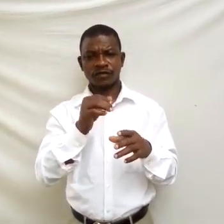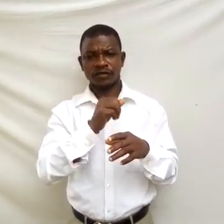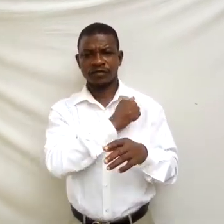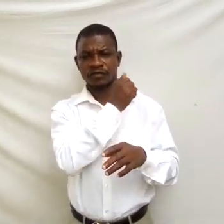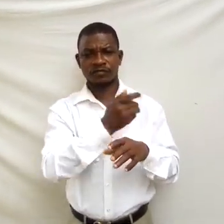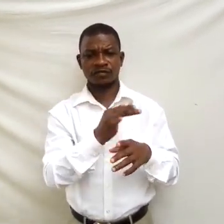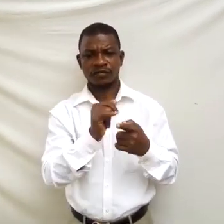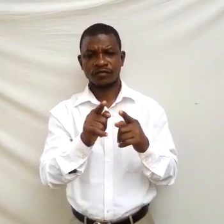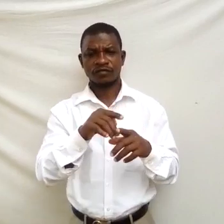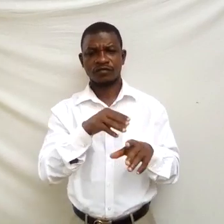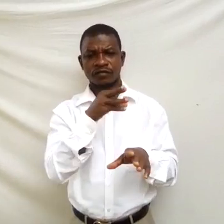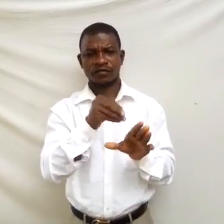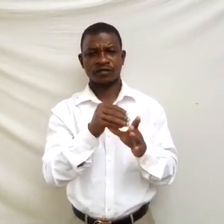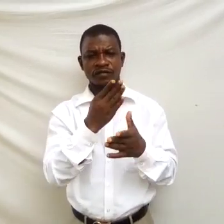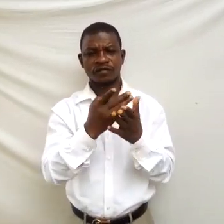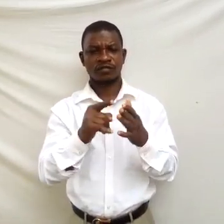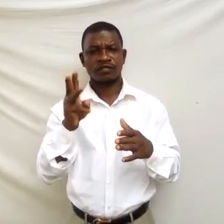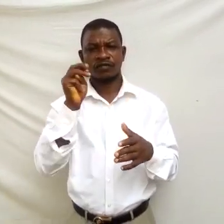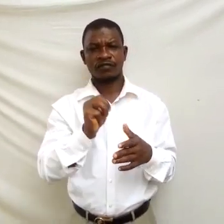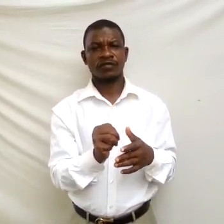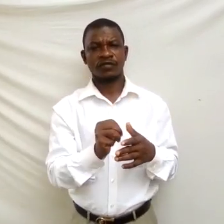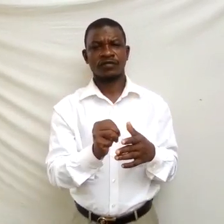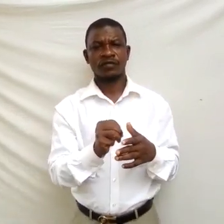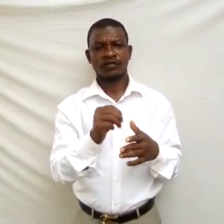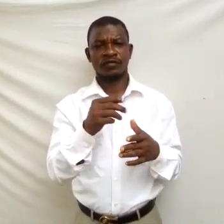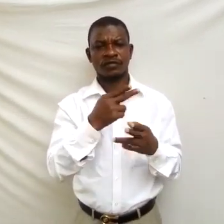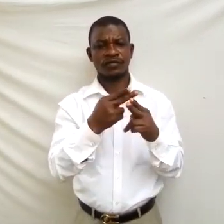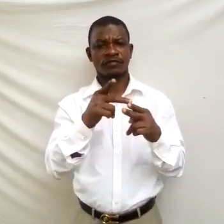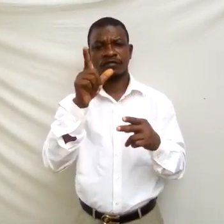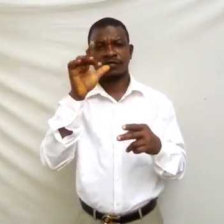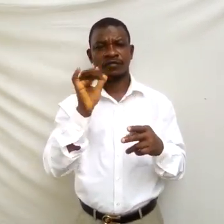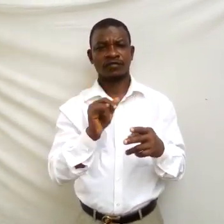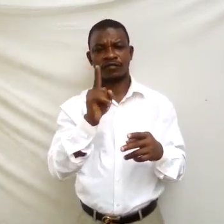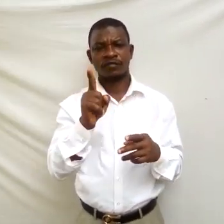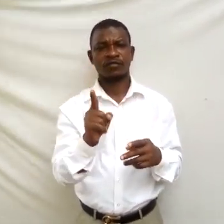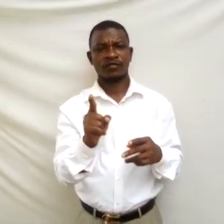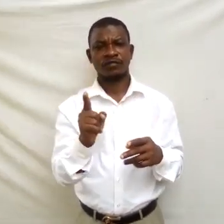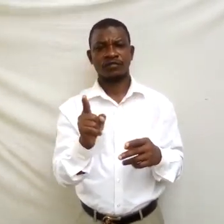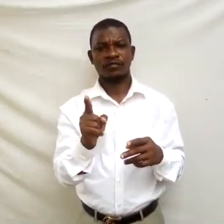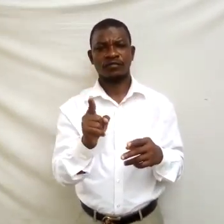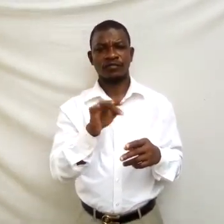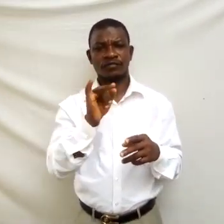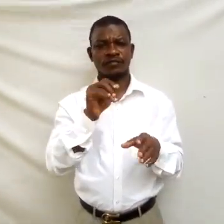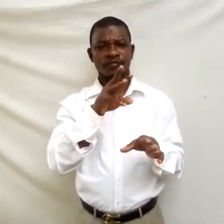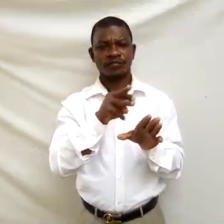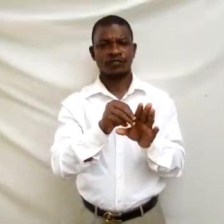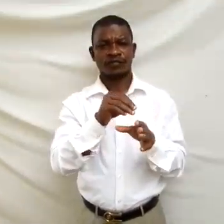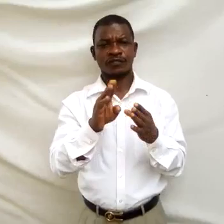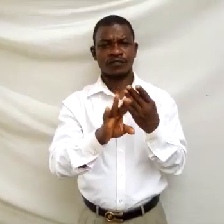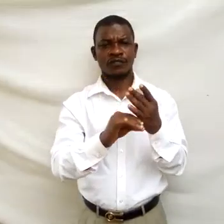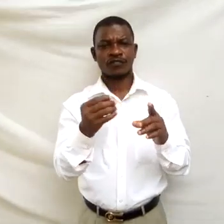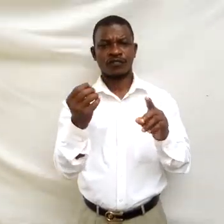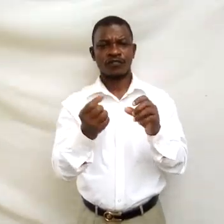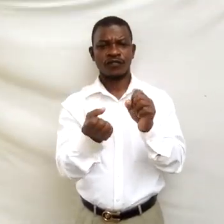integrate some of them. Namely, 1. Integration by substitution.